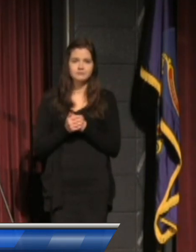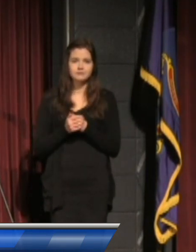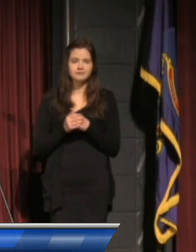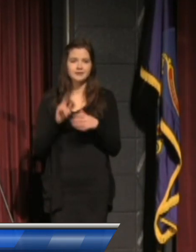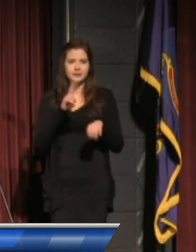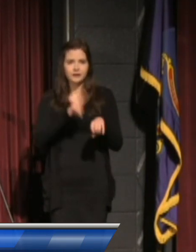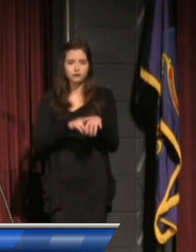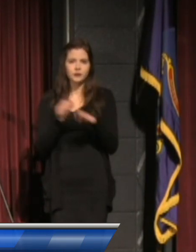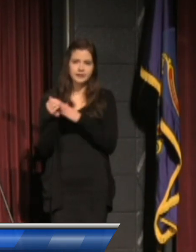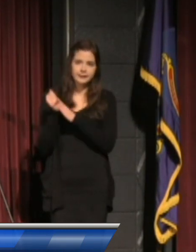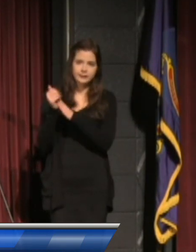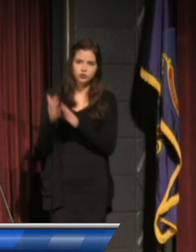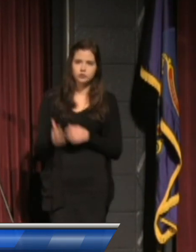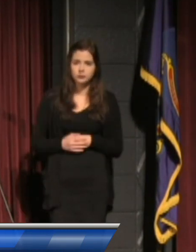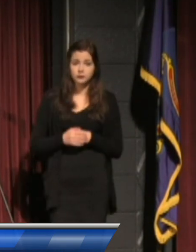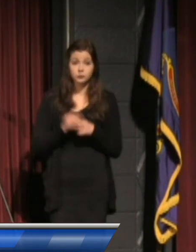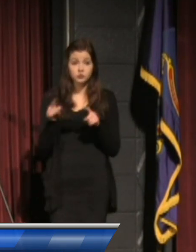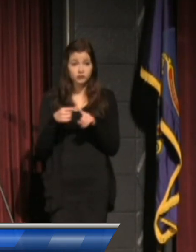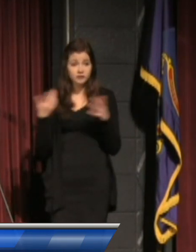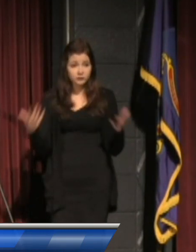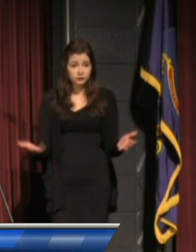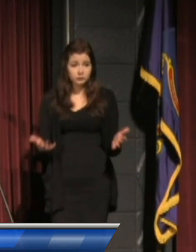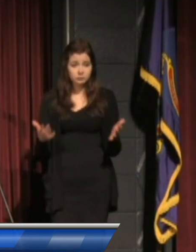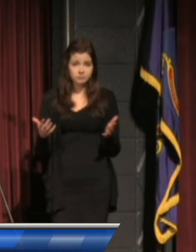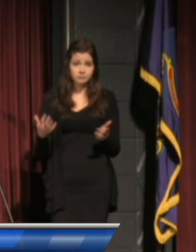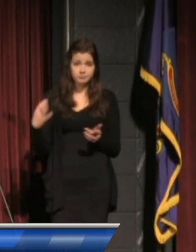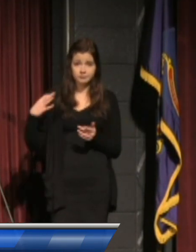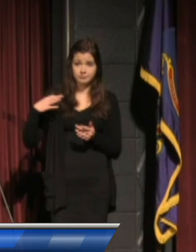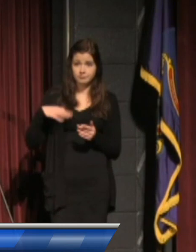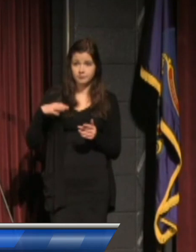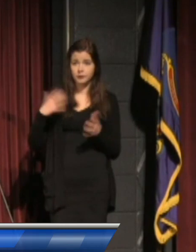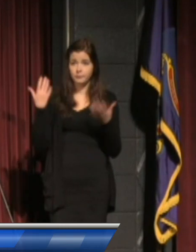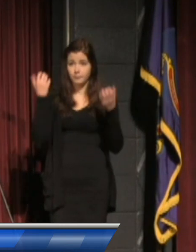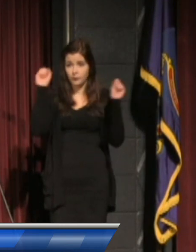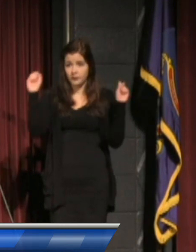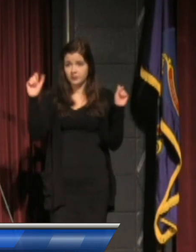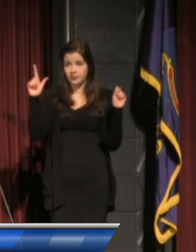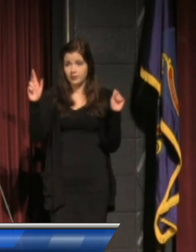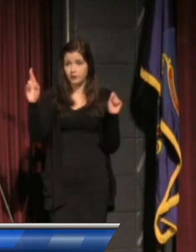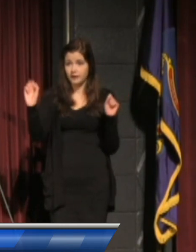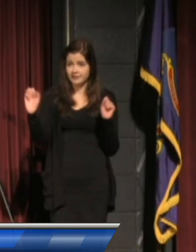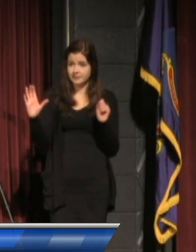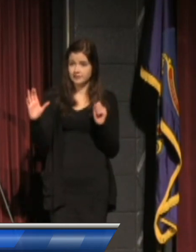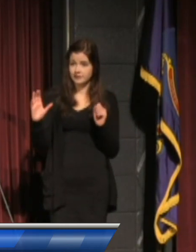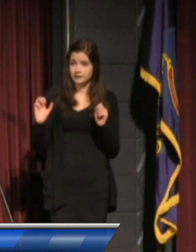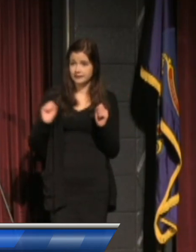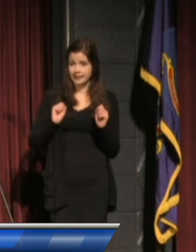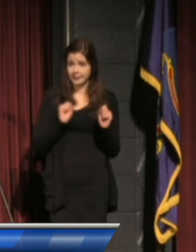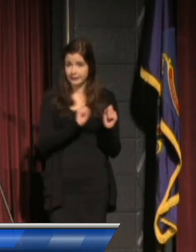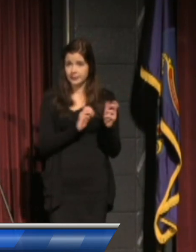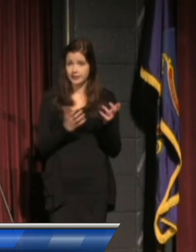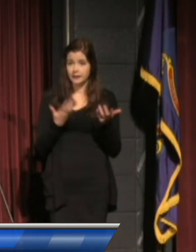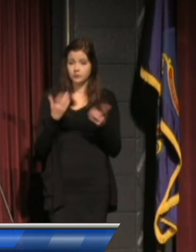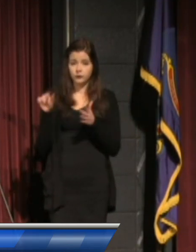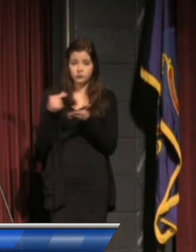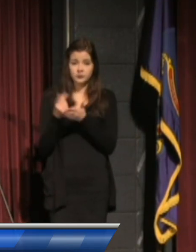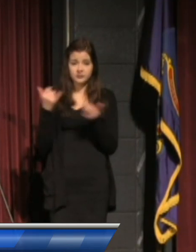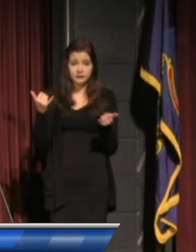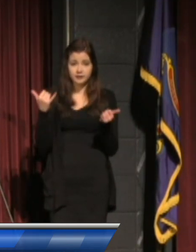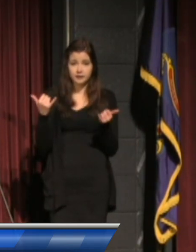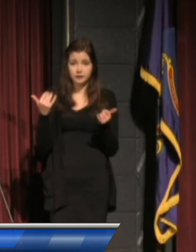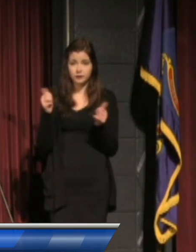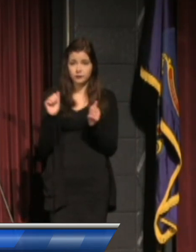leader. While on campus, she was elected as the president of the LRSC Student Senate, and she graduates today with